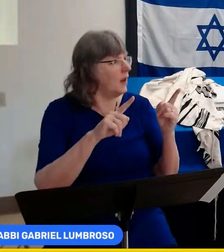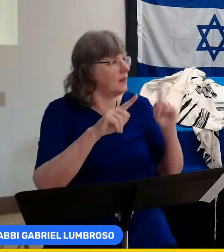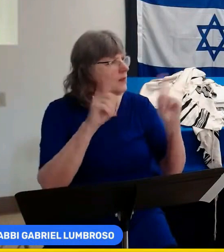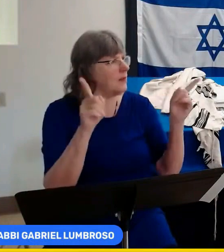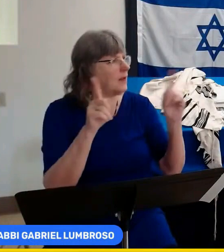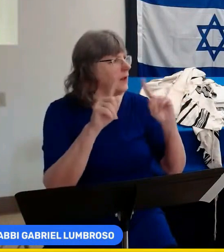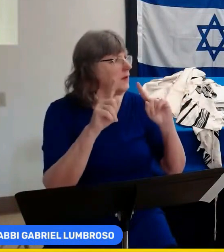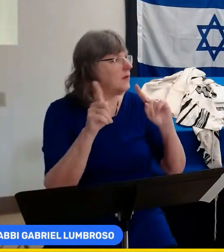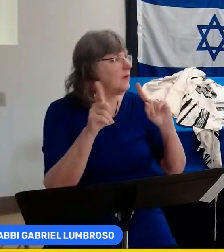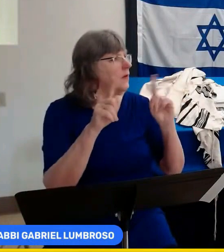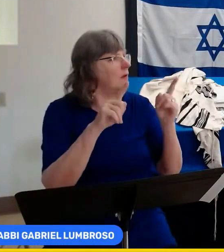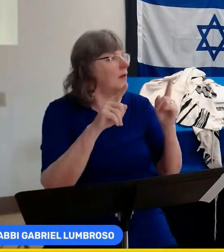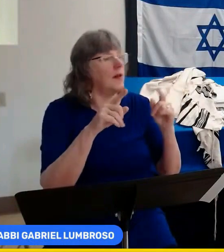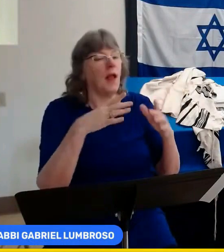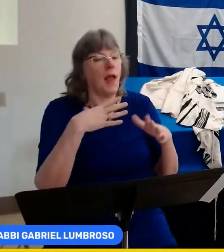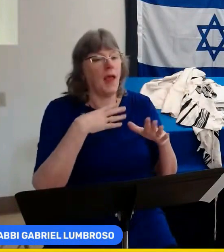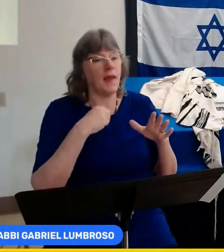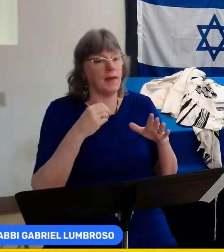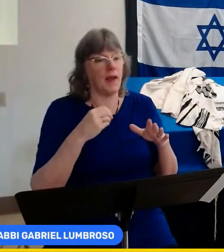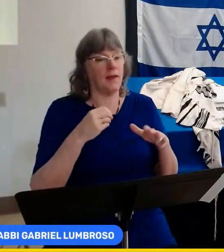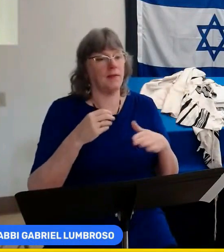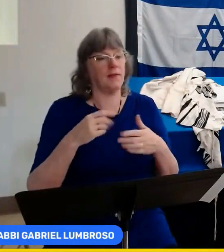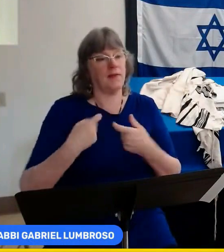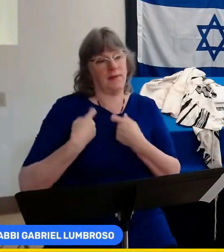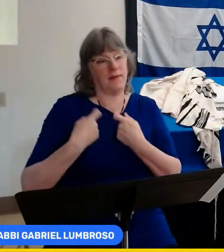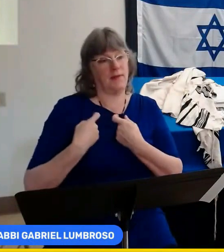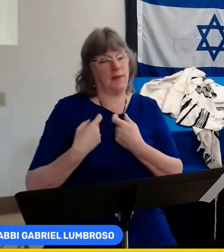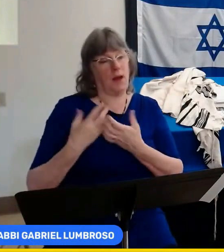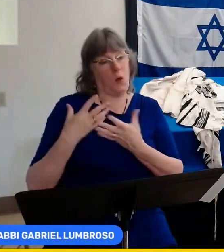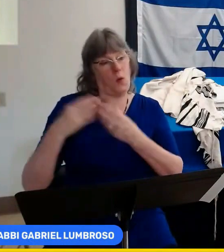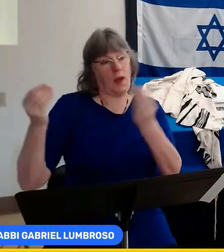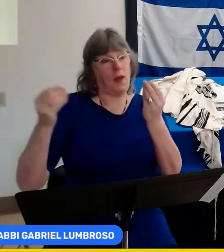What? Takes the sin on the like windshield wipers.